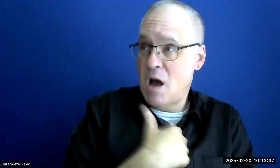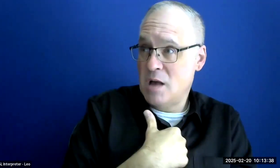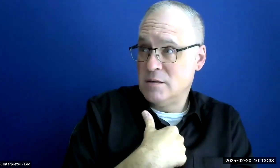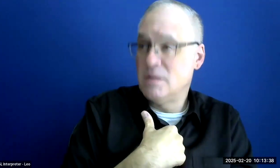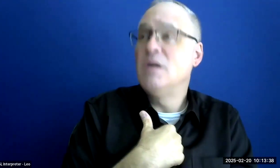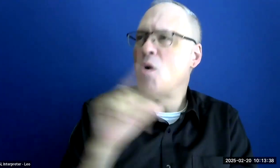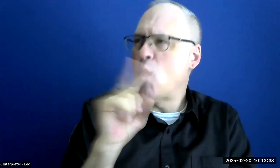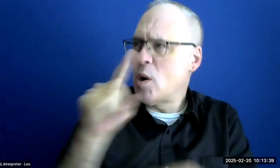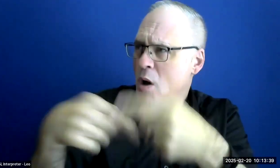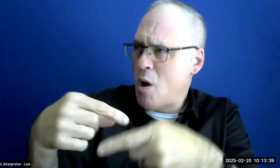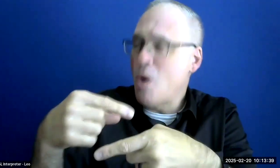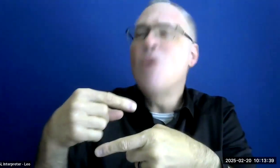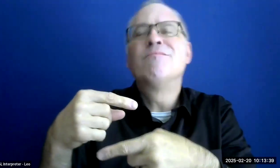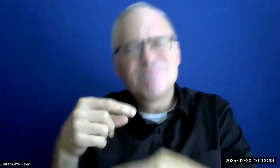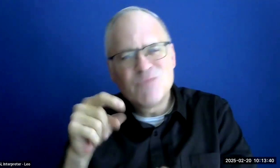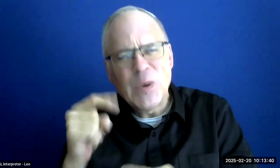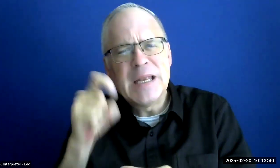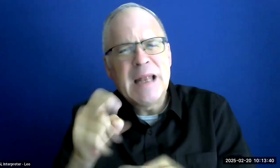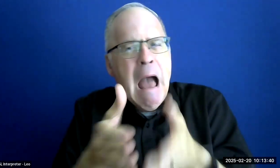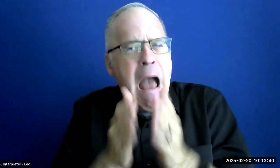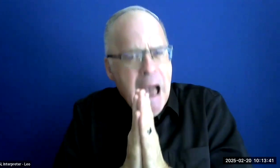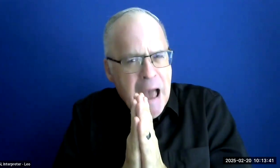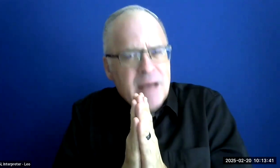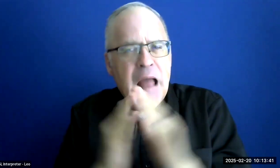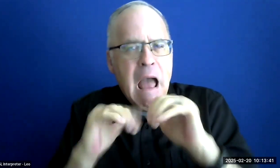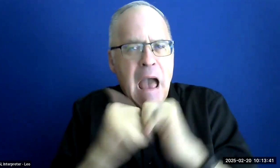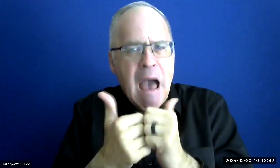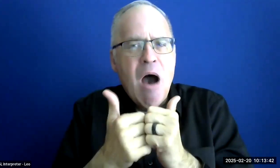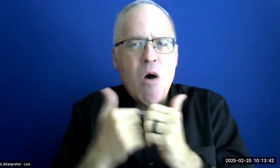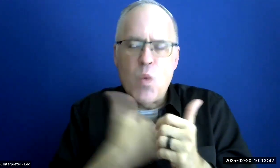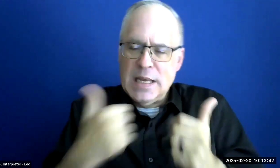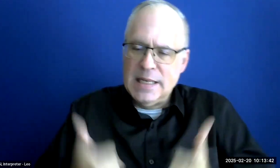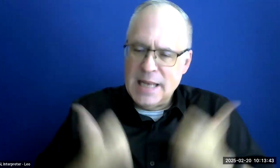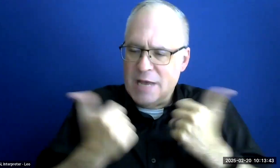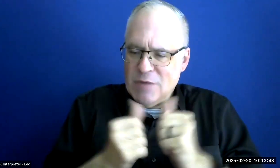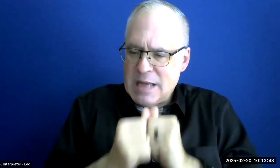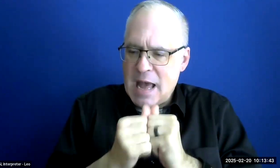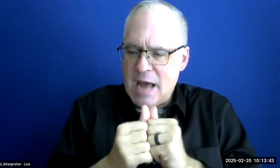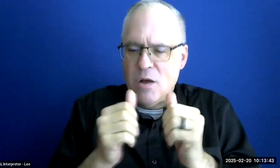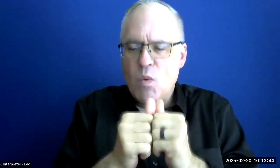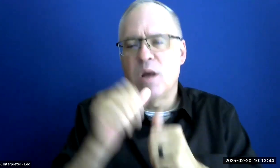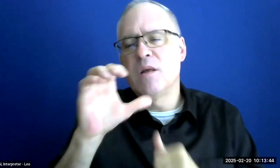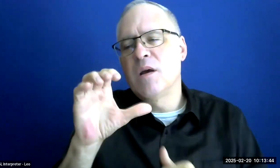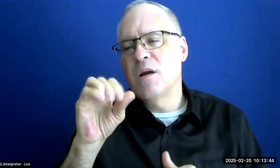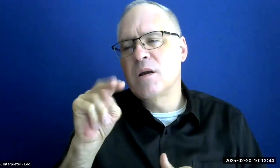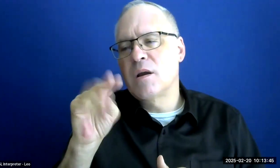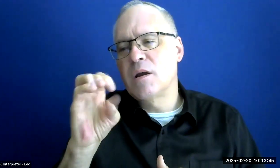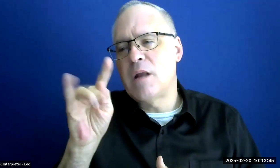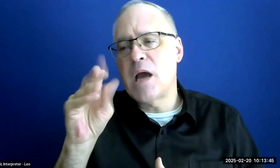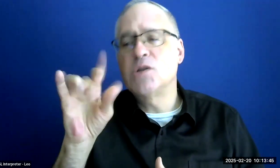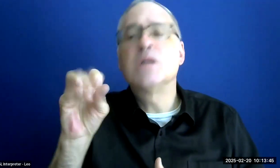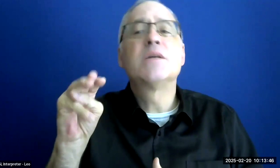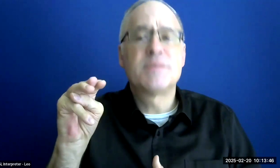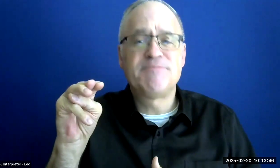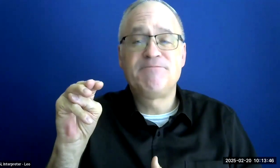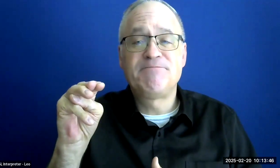asking, how is God calling us to better live out our connectionalism? Some people and some groups have already left the UMC